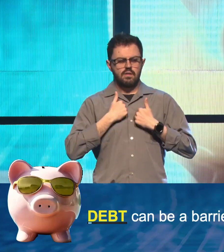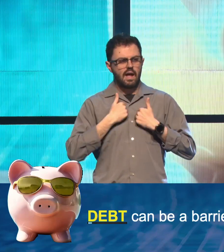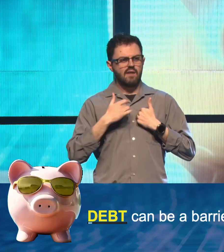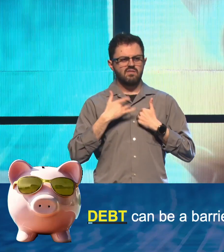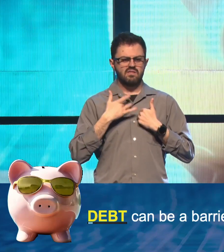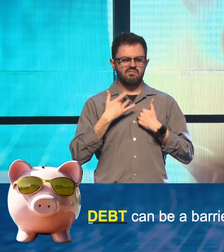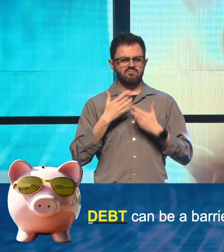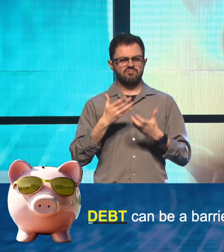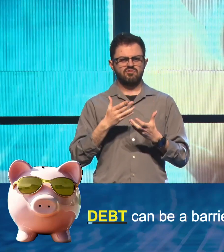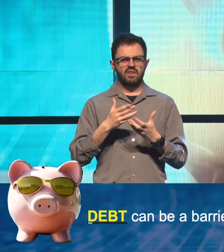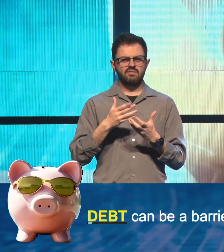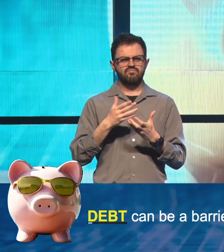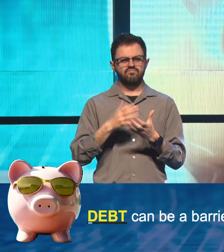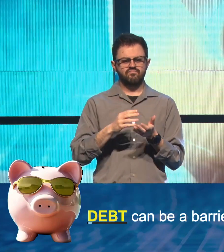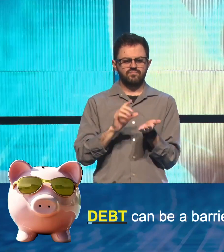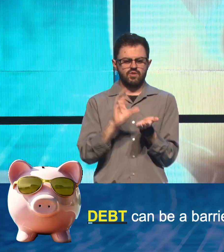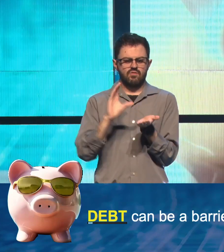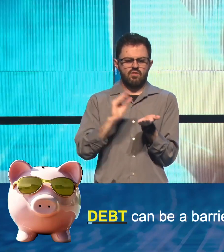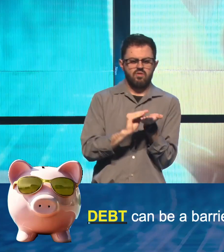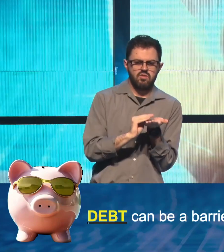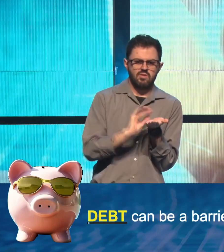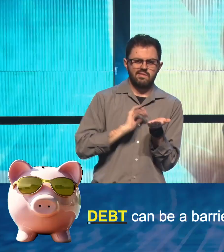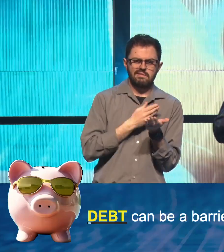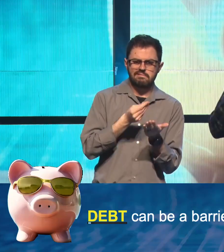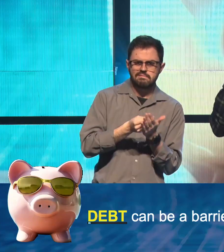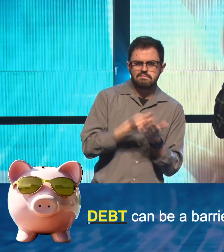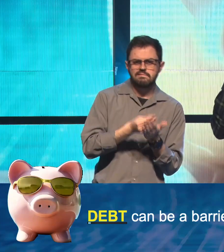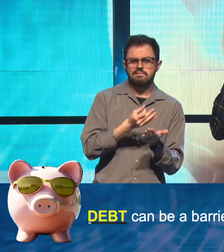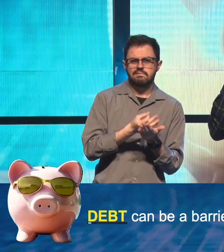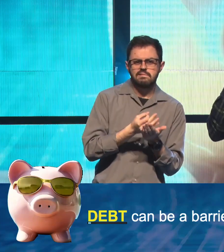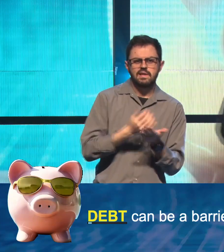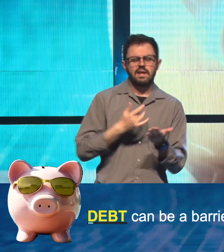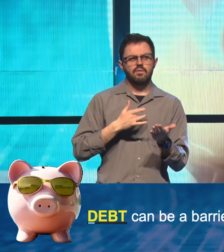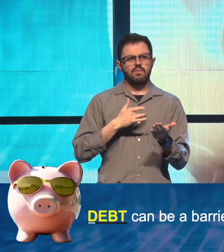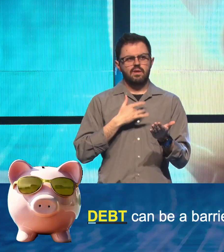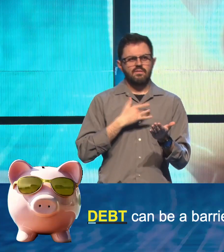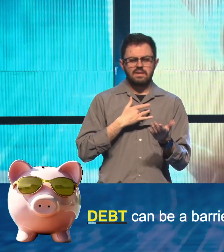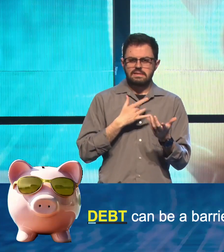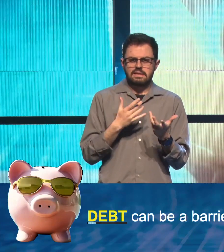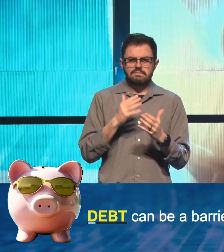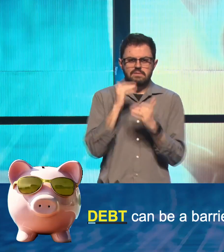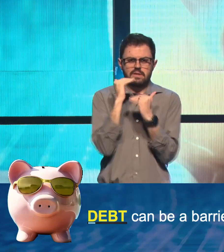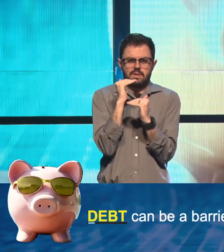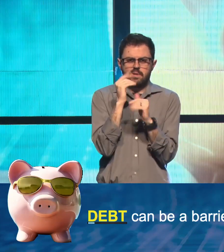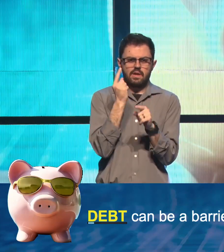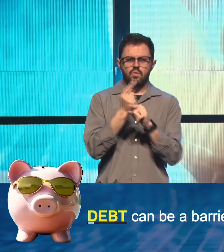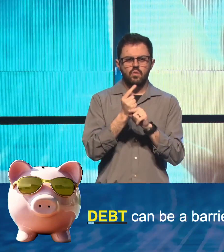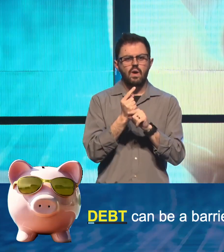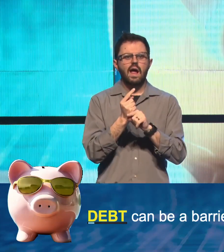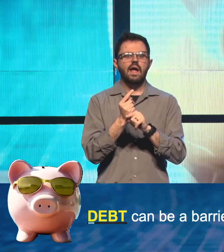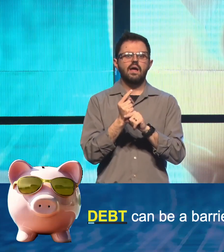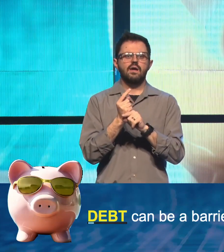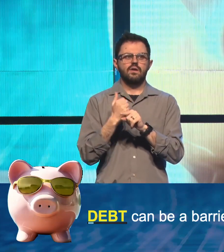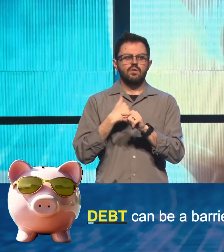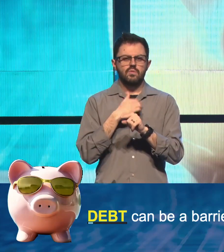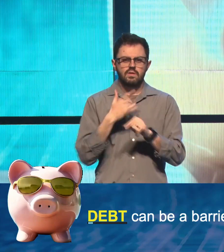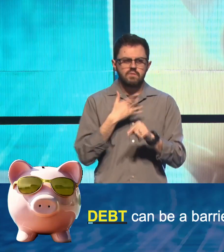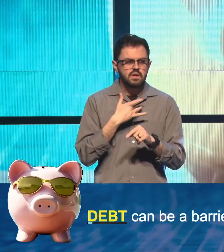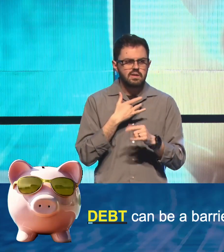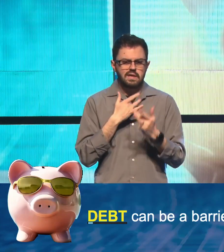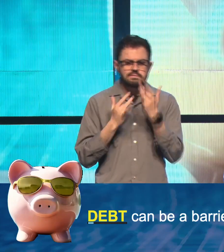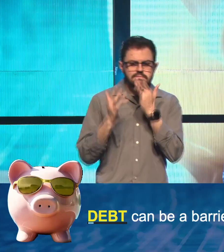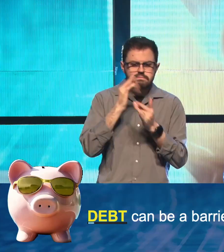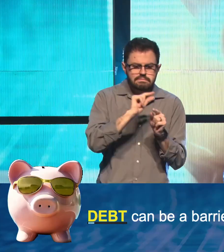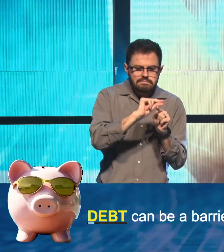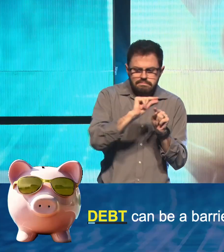And it creates a sense of constrainment, right? We are overstretched. And